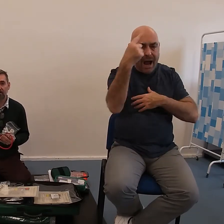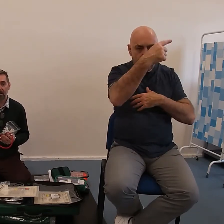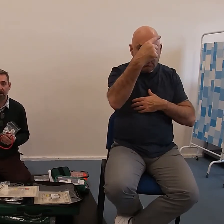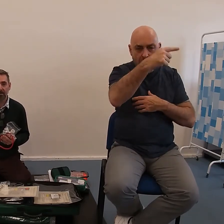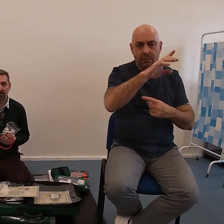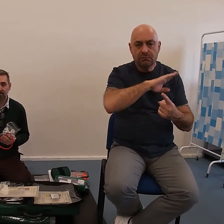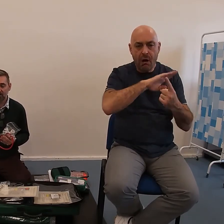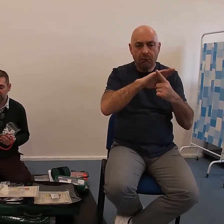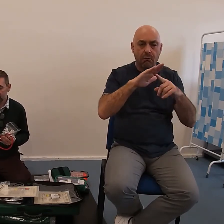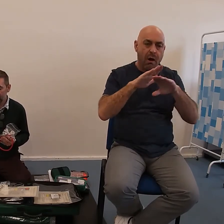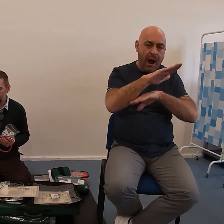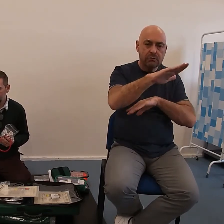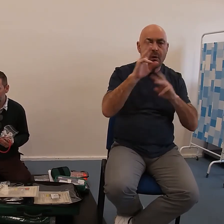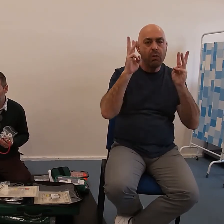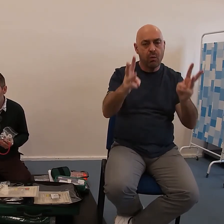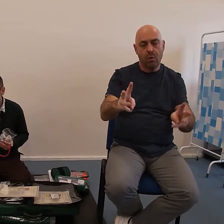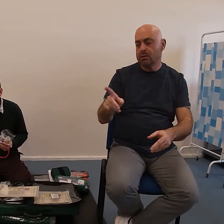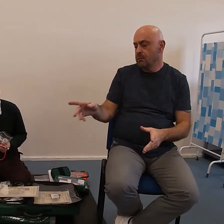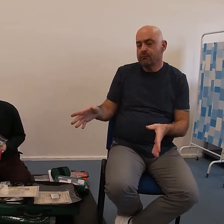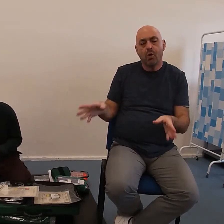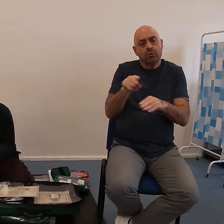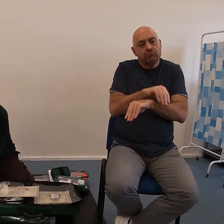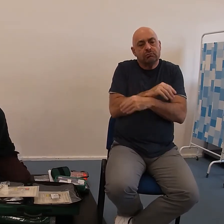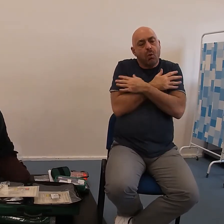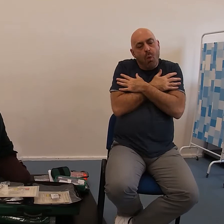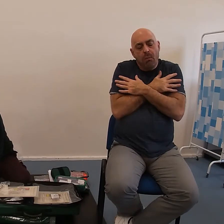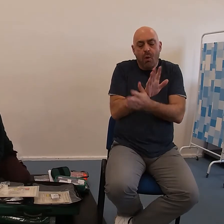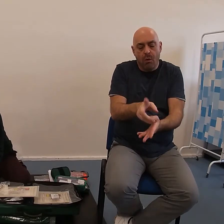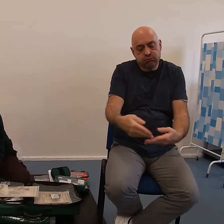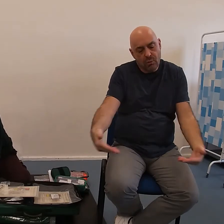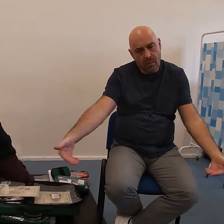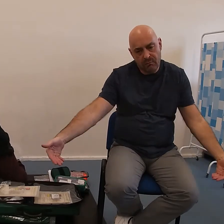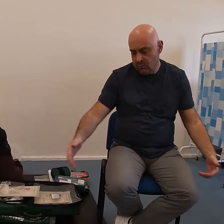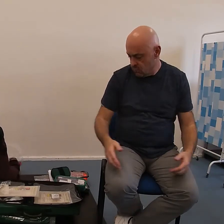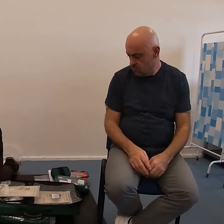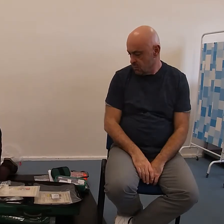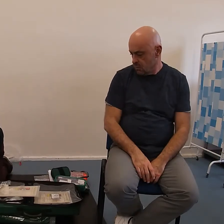so again, something just to keep people warm.